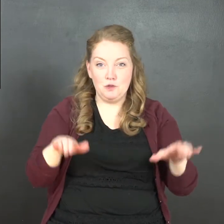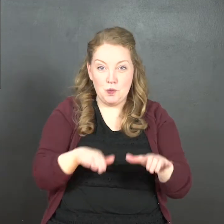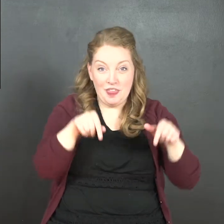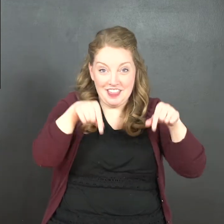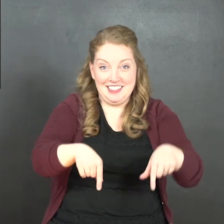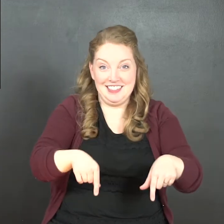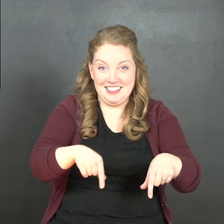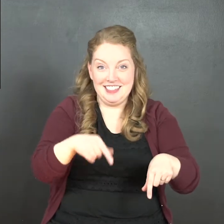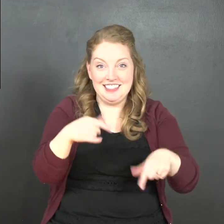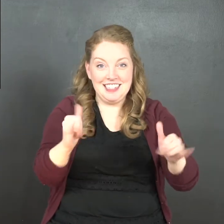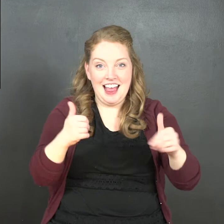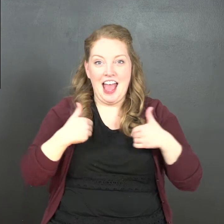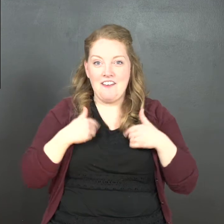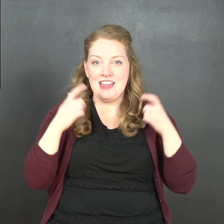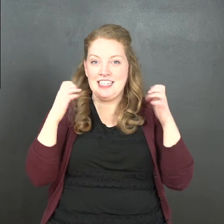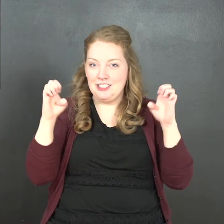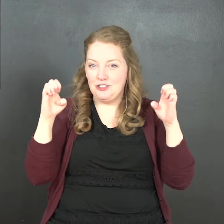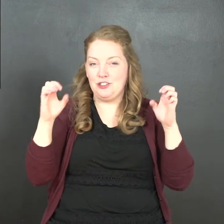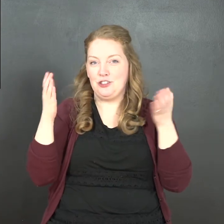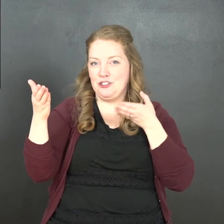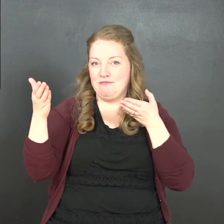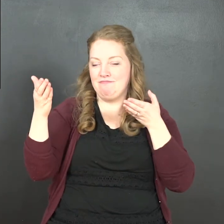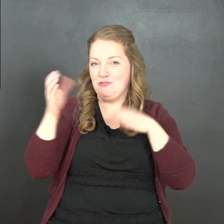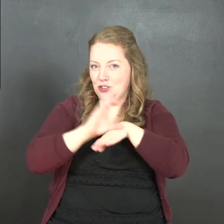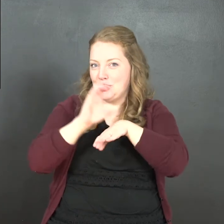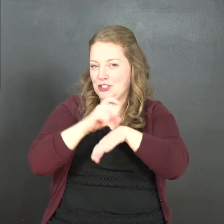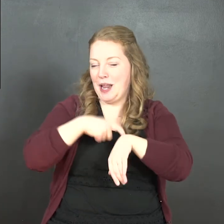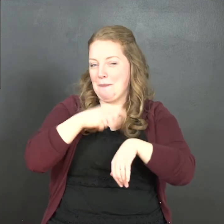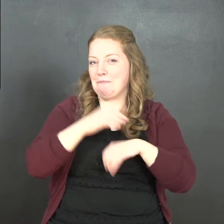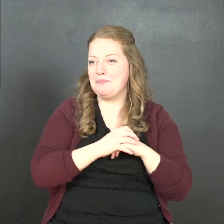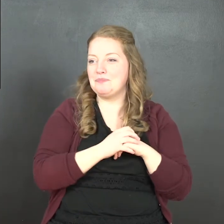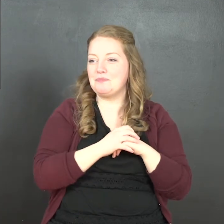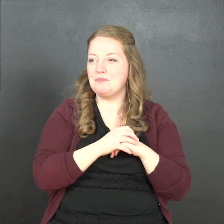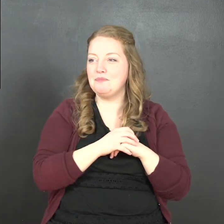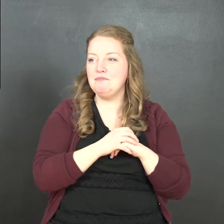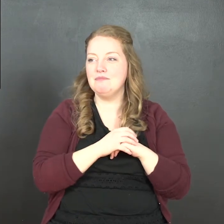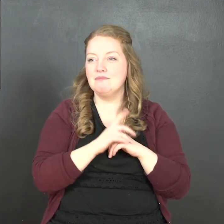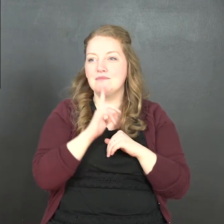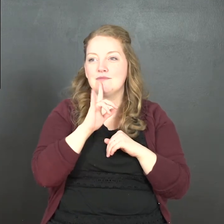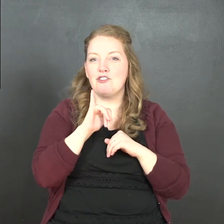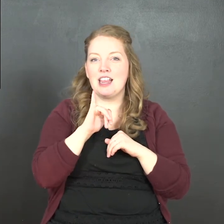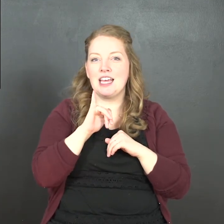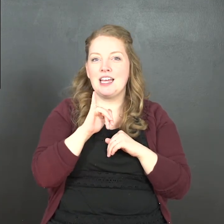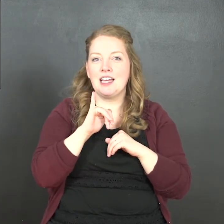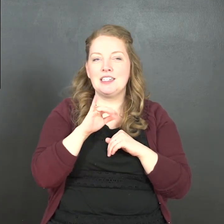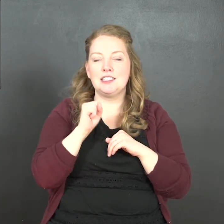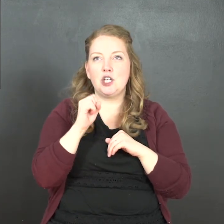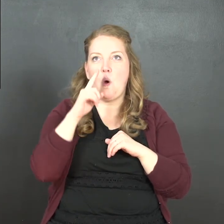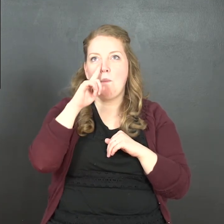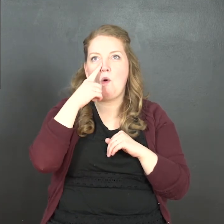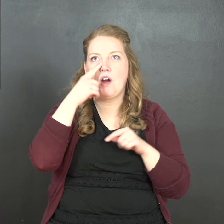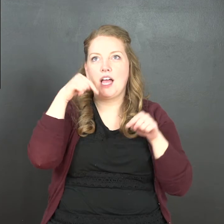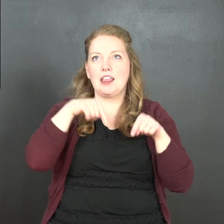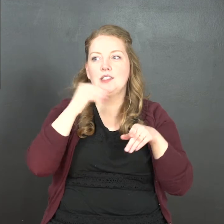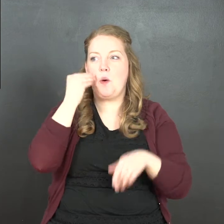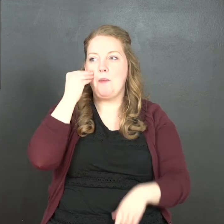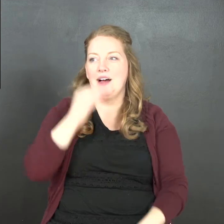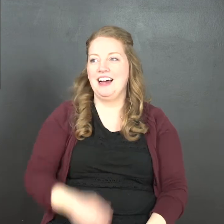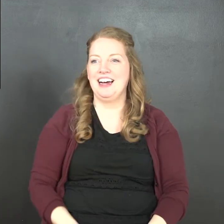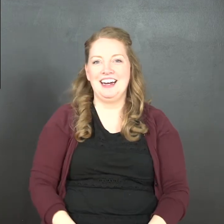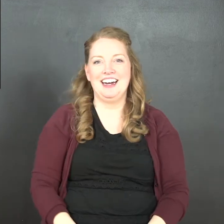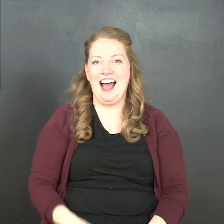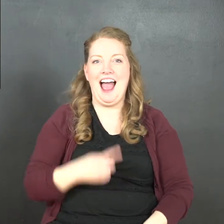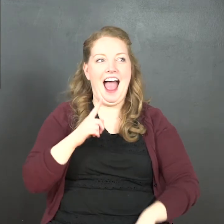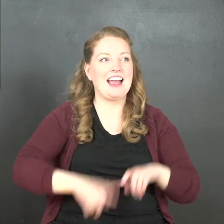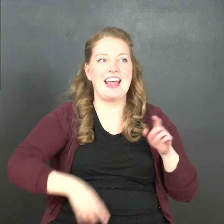Easter service. So that's very nice. It is so stinking boring in this house, and